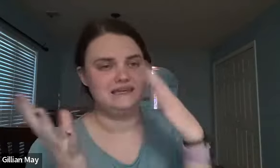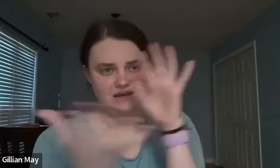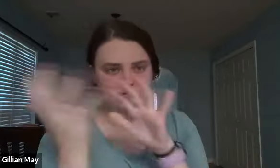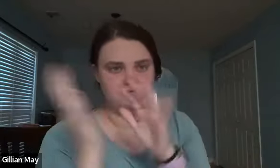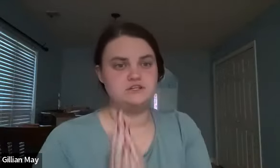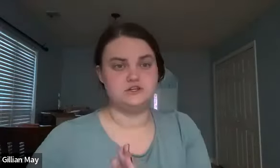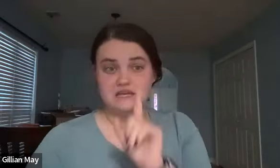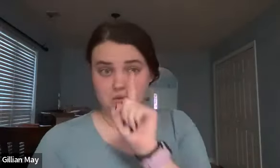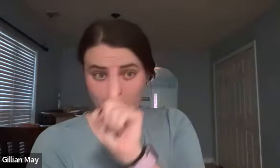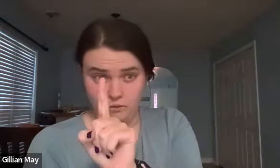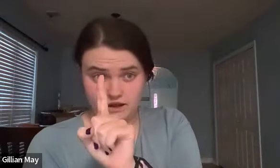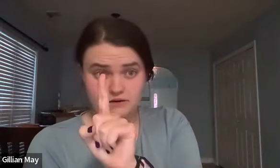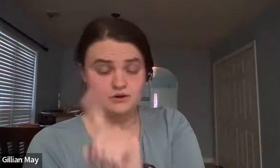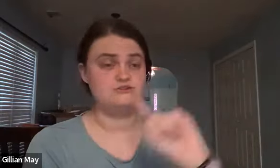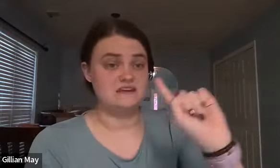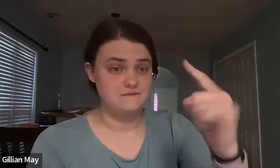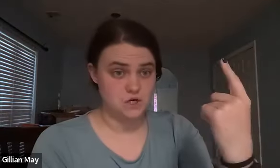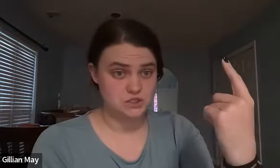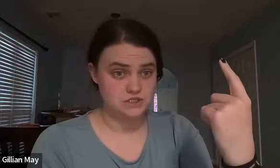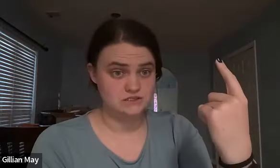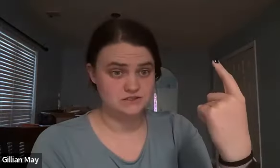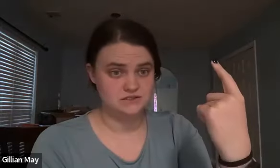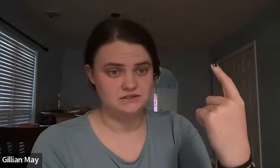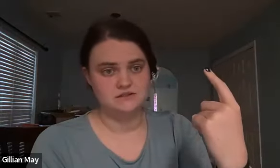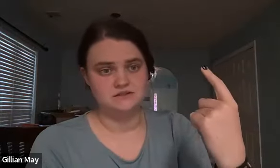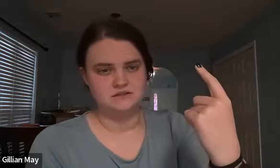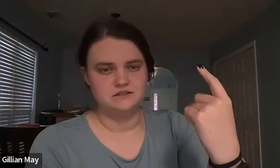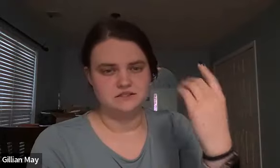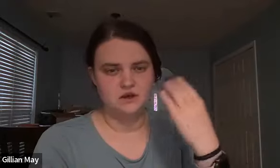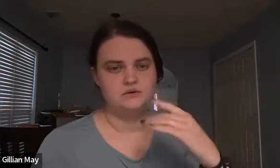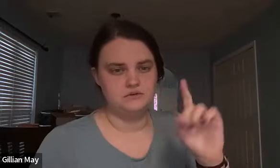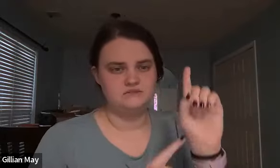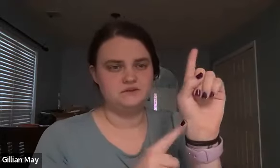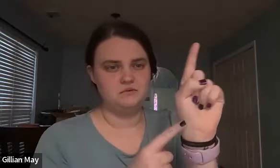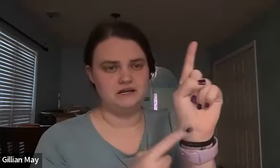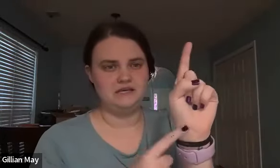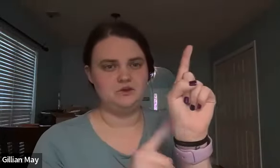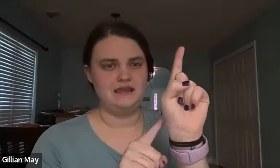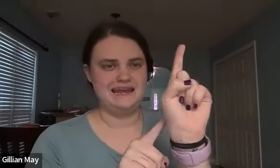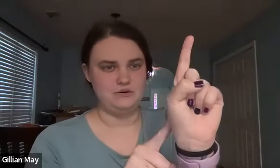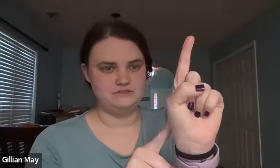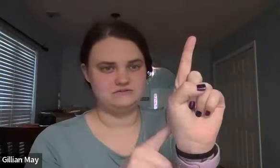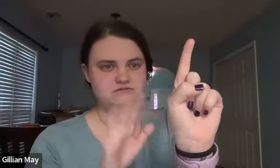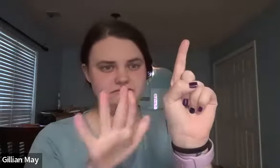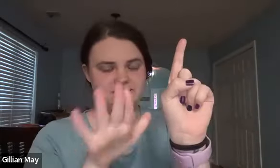kind of confusing. Are you saying one or are you saying first? So you typically want to keep your hand out, facing